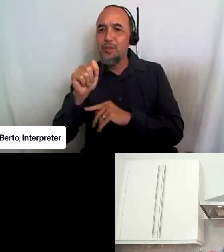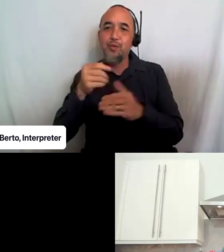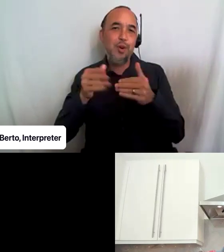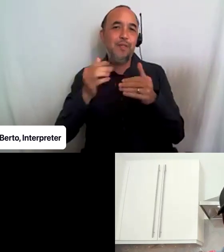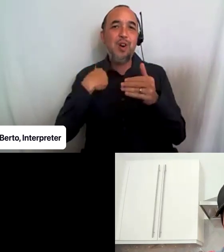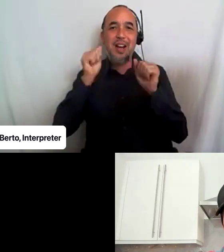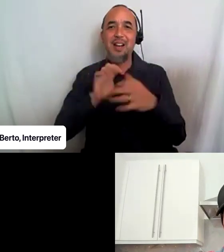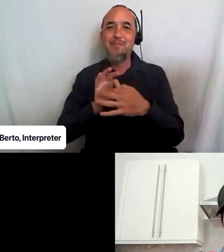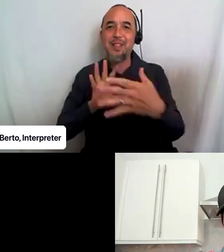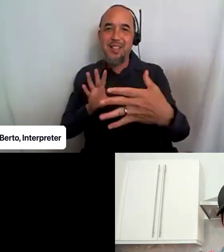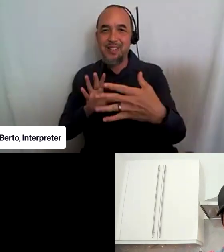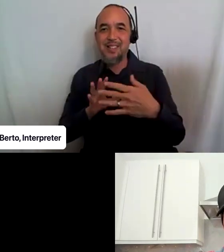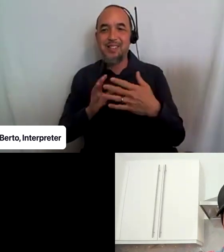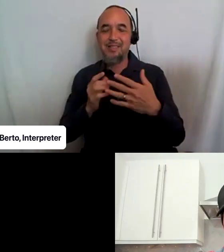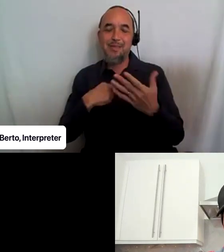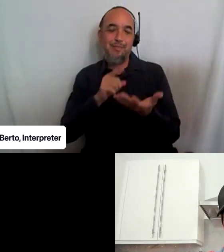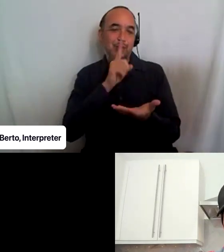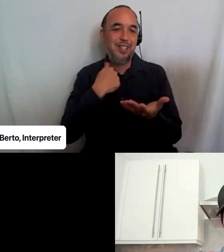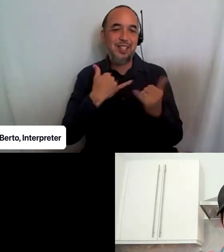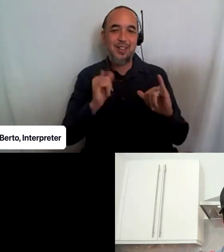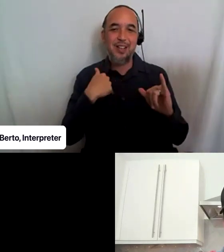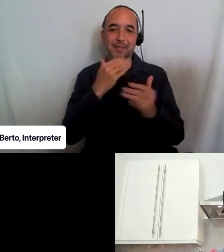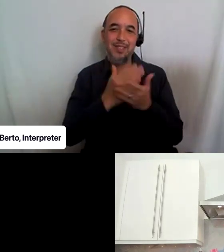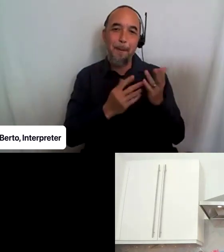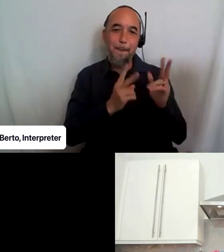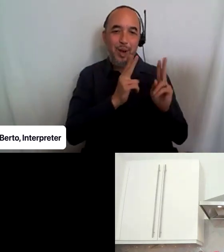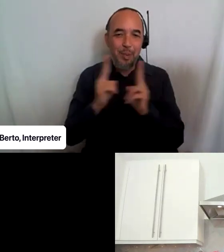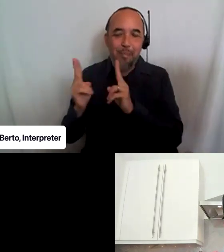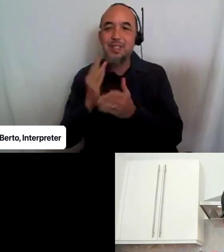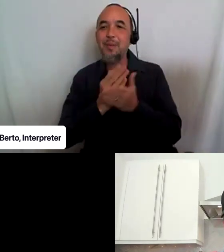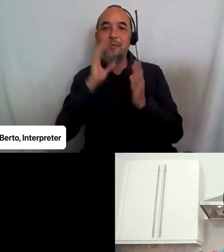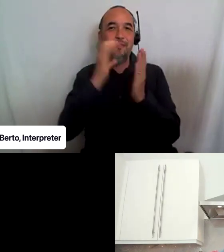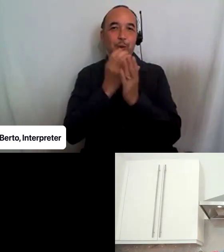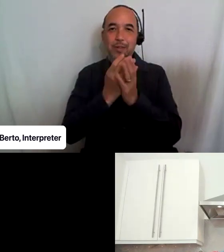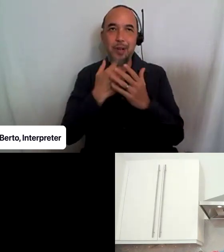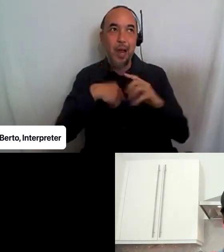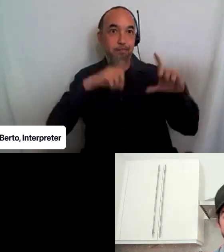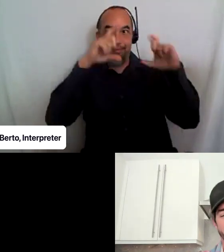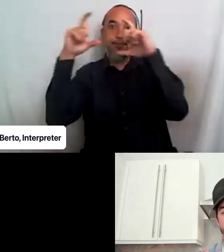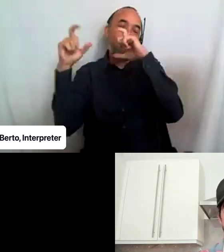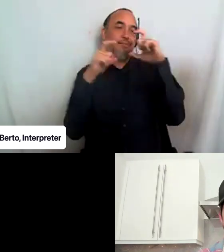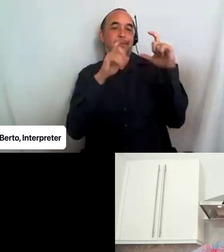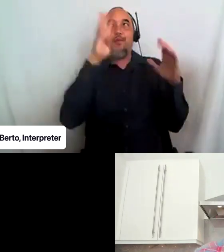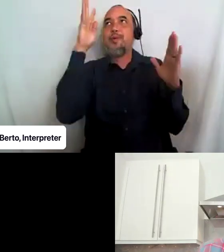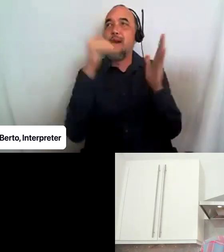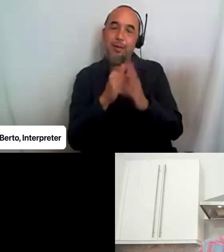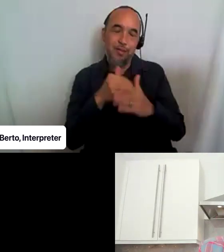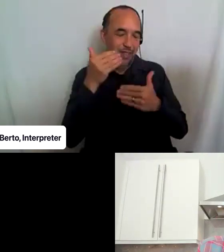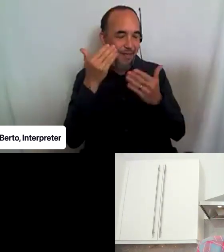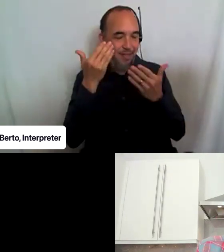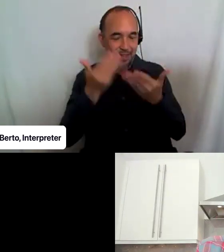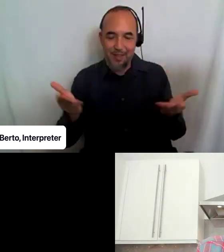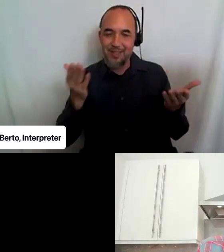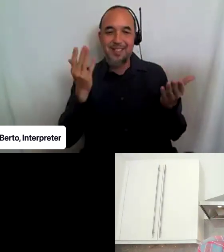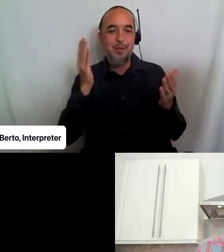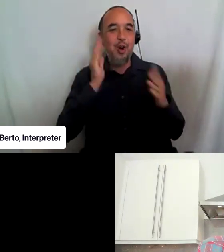sure I still have some clips and stuff and photos that I've not shared yet. I took 4,000 things. So it just pops up from time to time. Sometimes